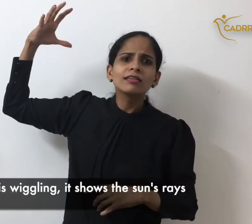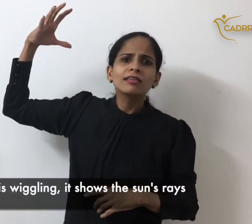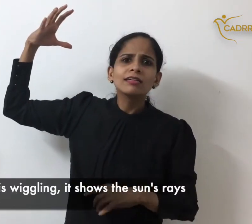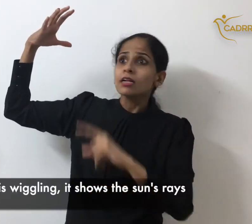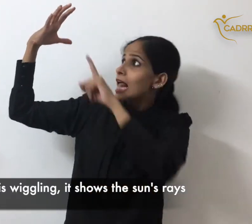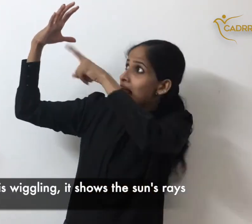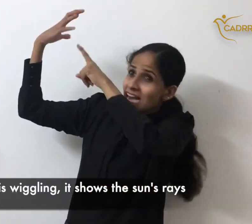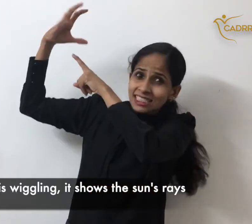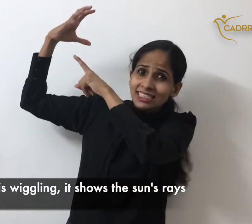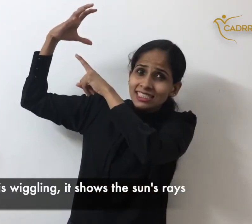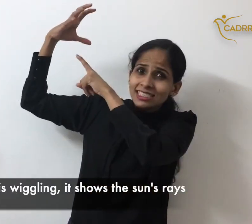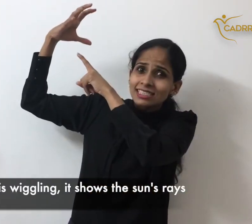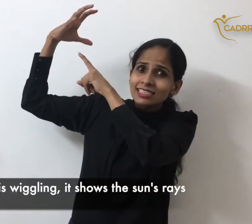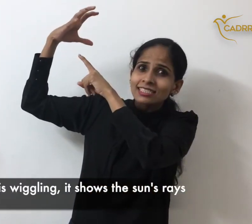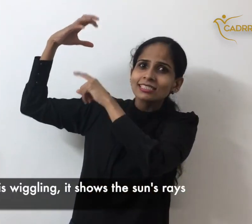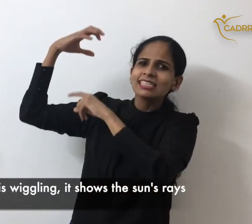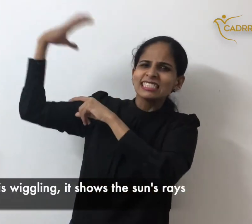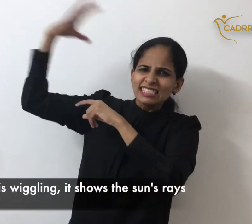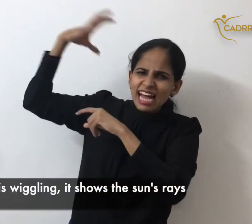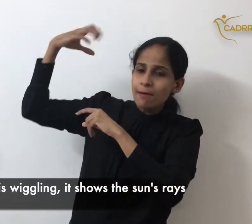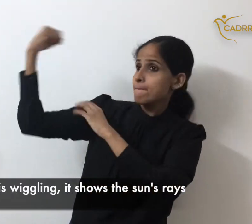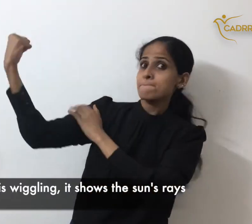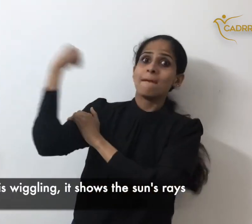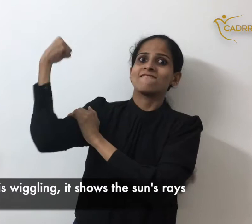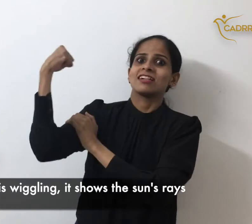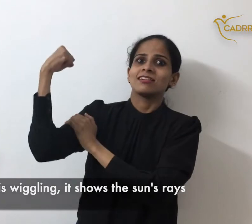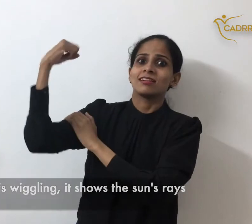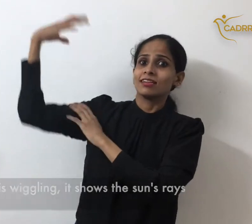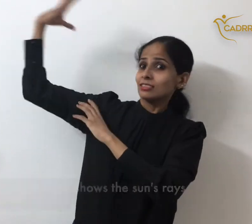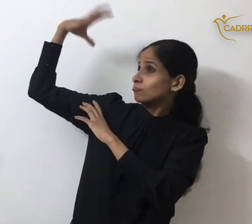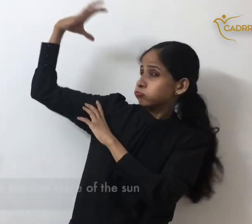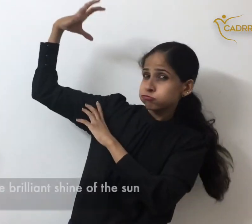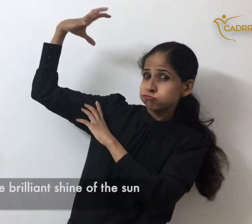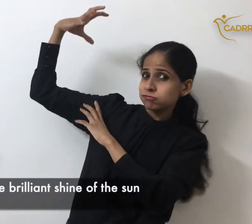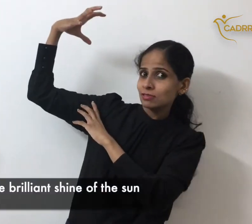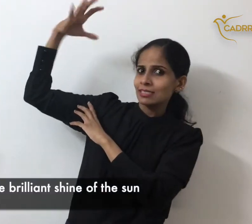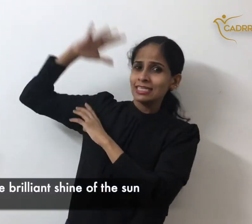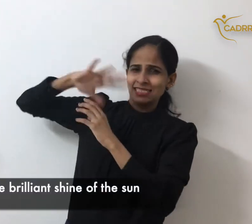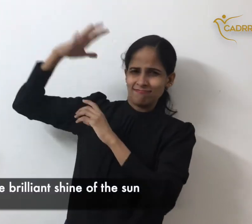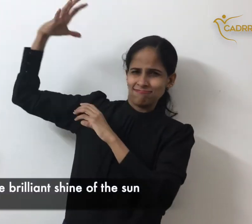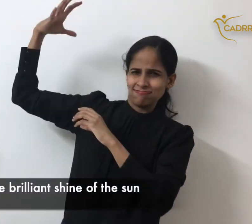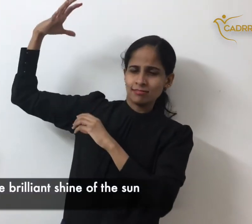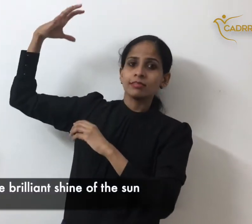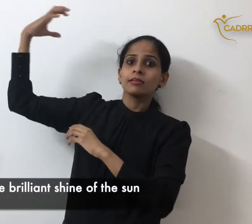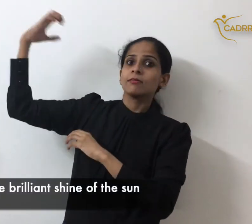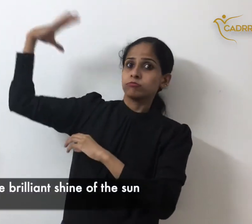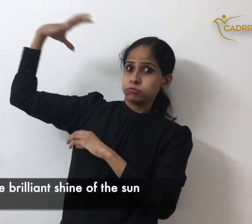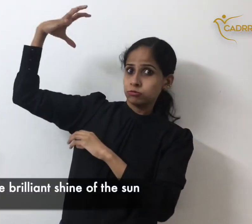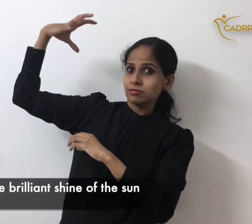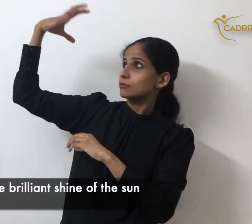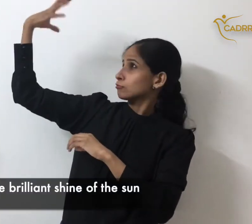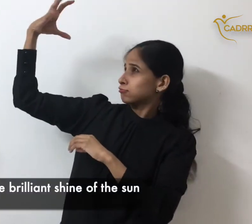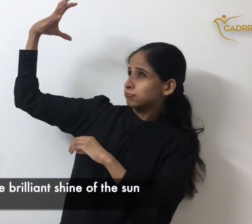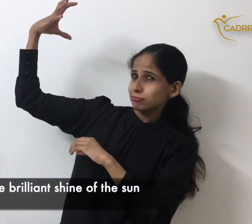the hand is wiggling. It shows the sun's rays, the sun shining, the brilliant shine of the